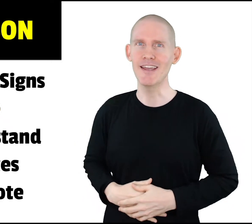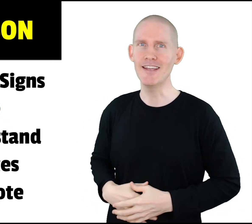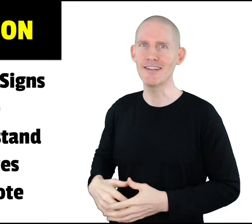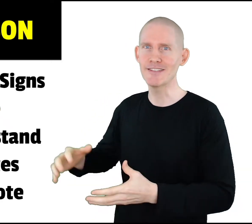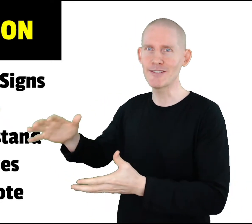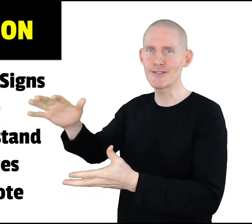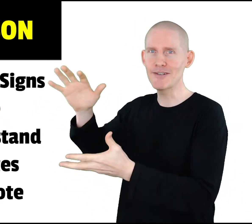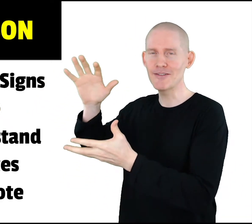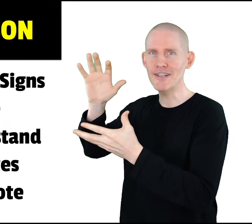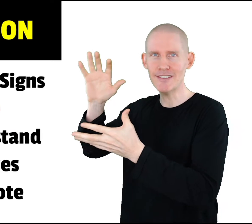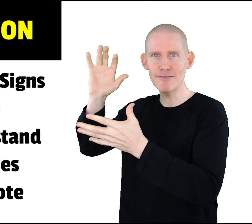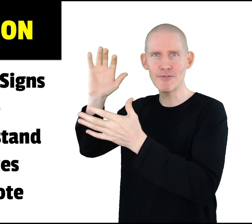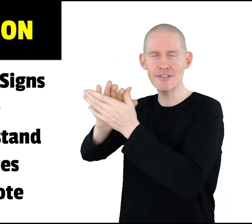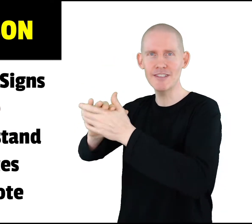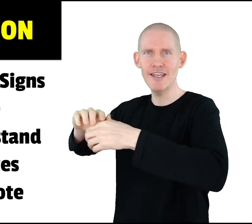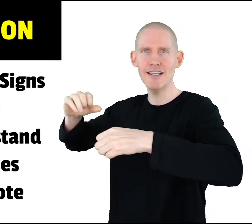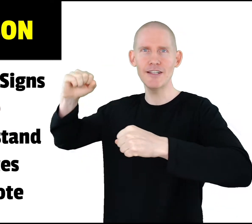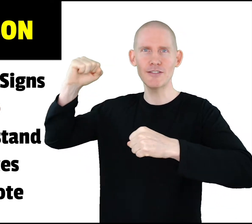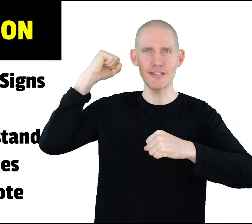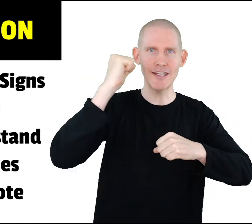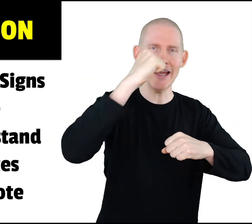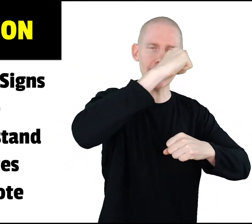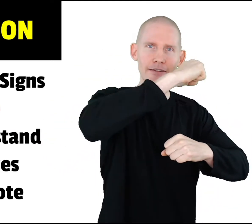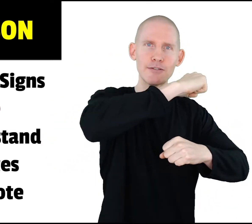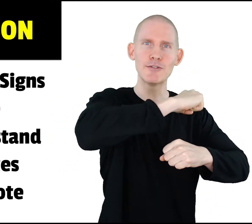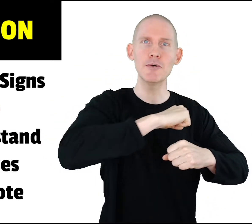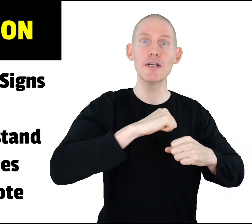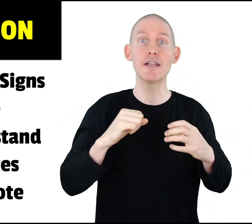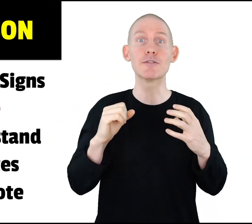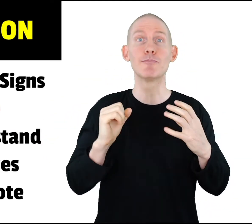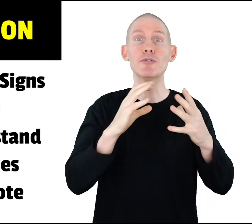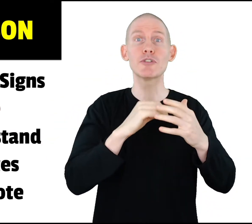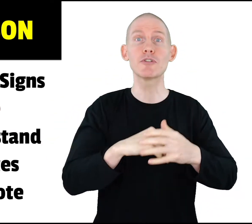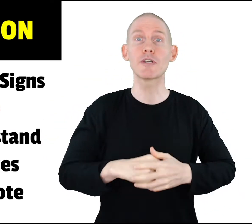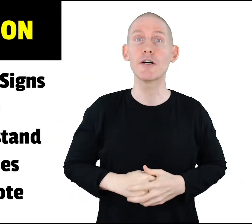Okay, this is our lesson for today. Let's attack, let's do it, and let's boost your skills.